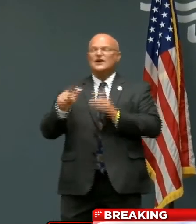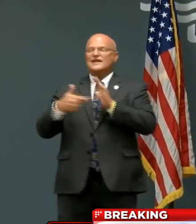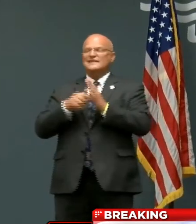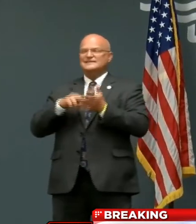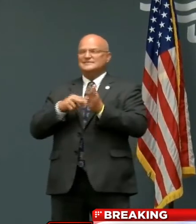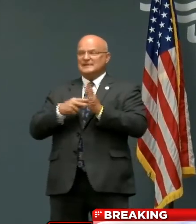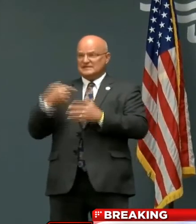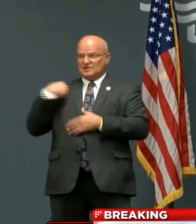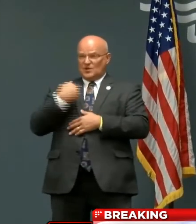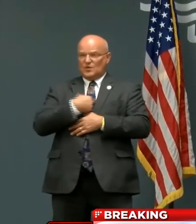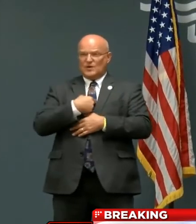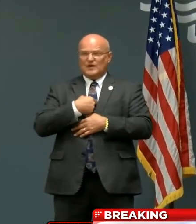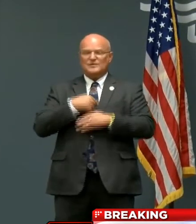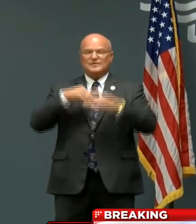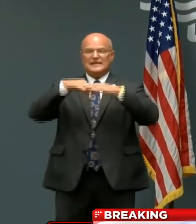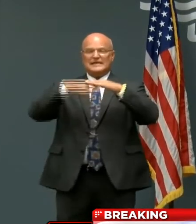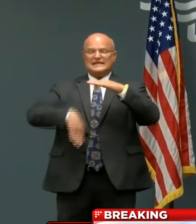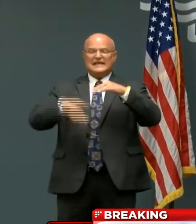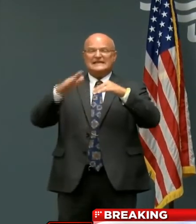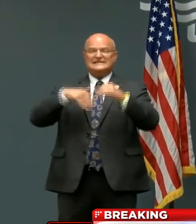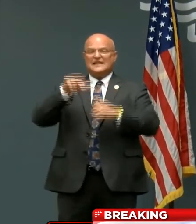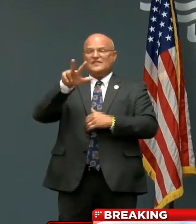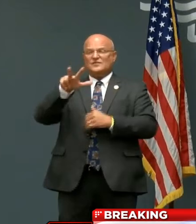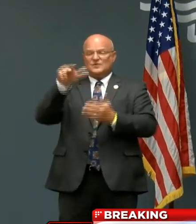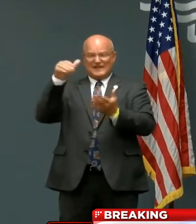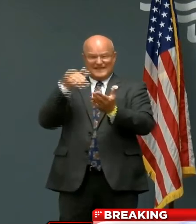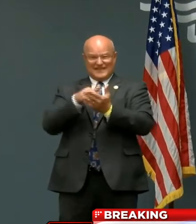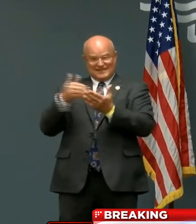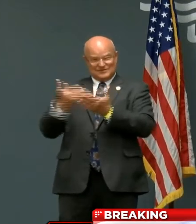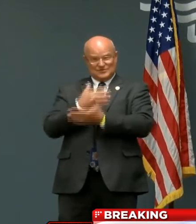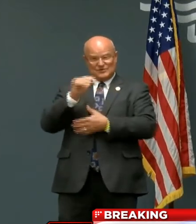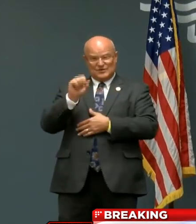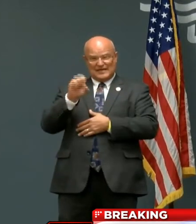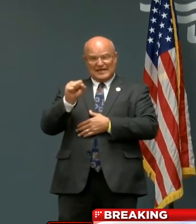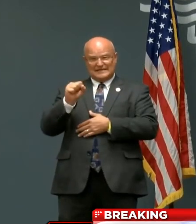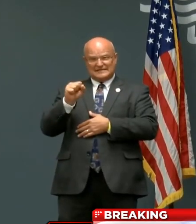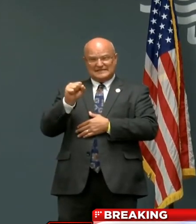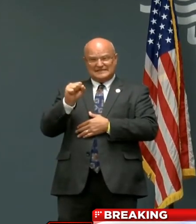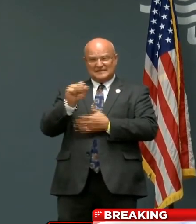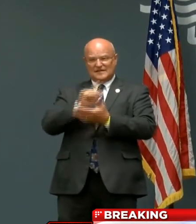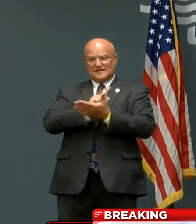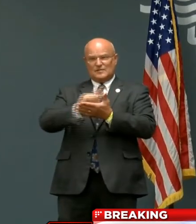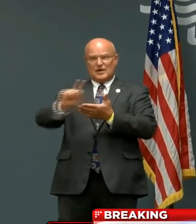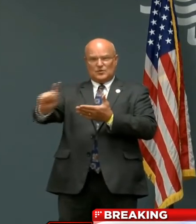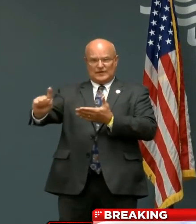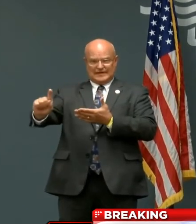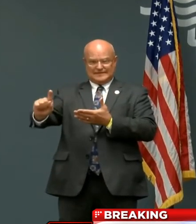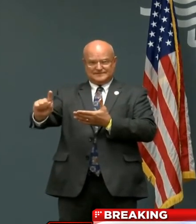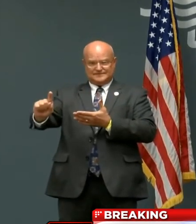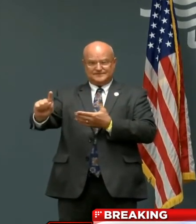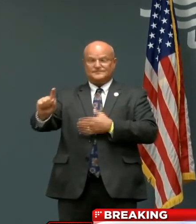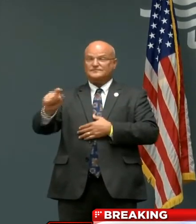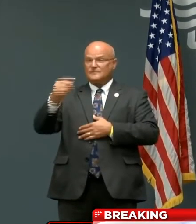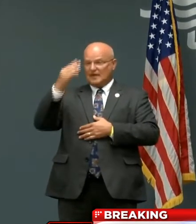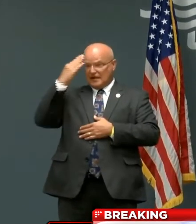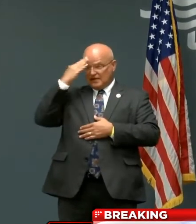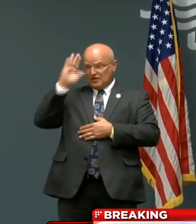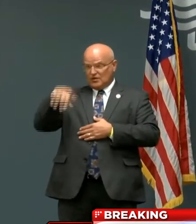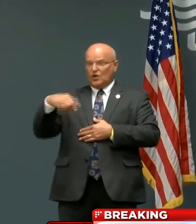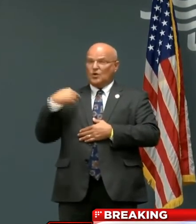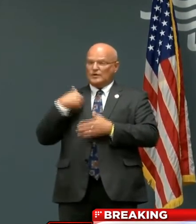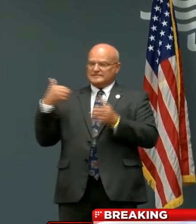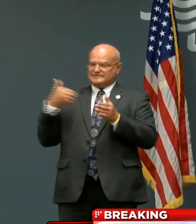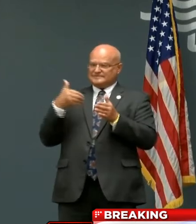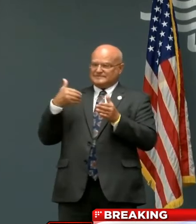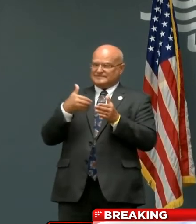mean that we would be less than 3,000 new cases over the course of a week. And as you can see, we're